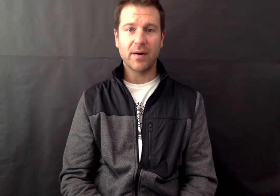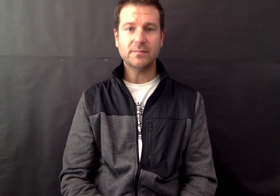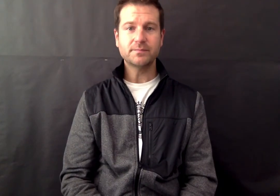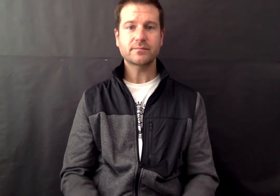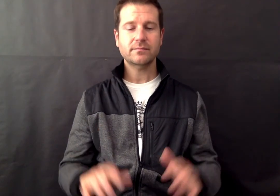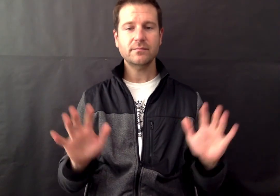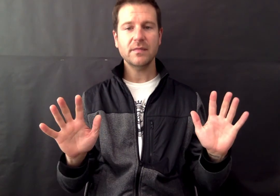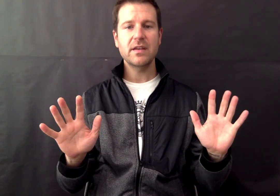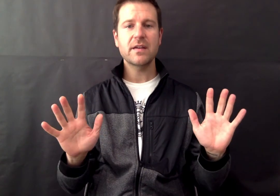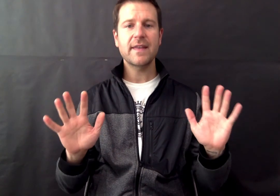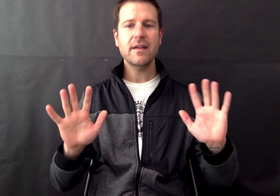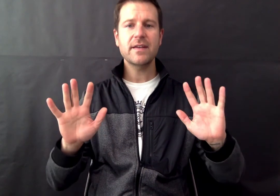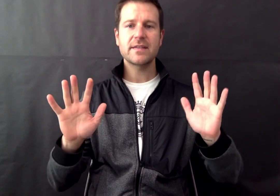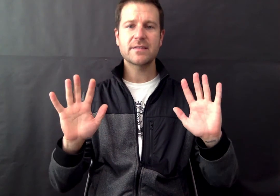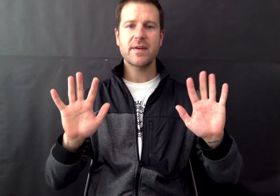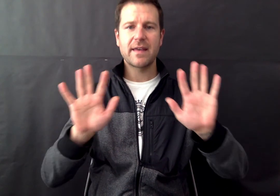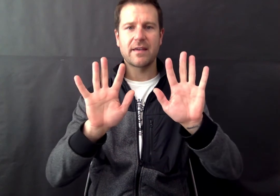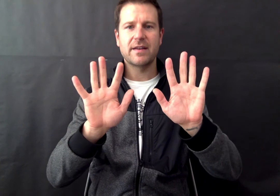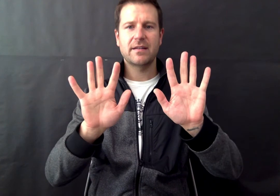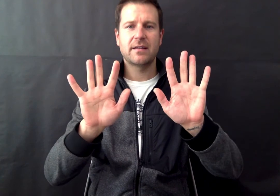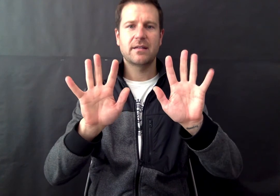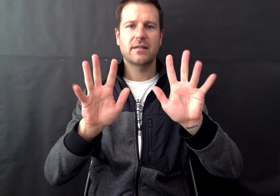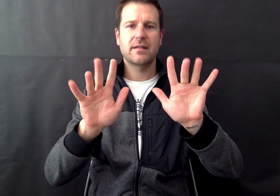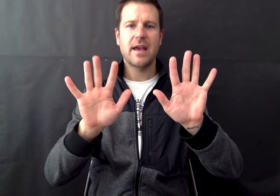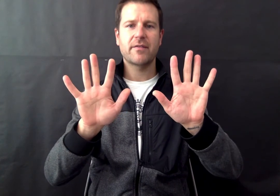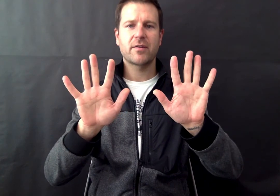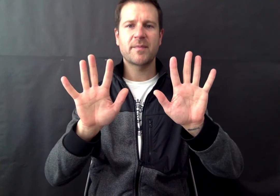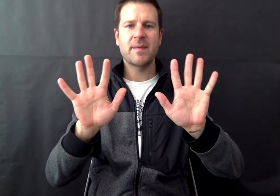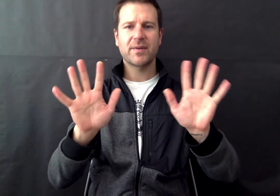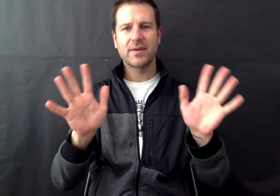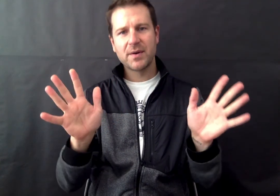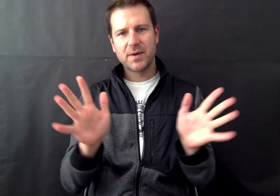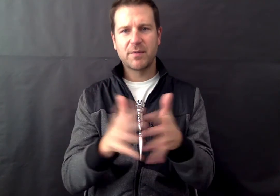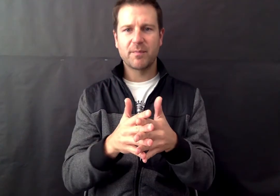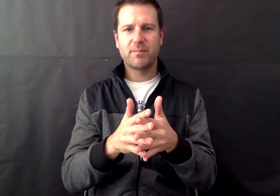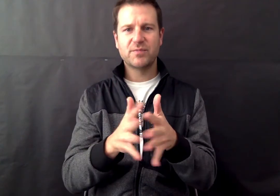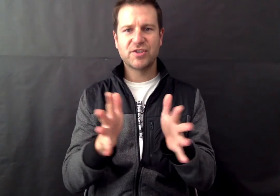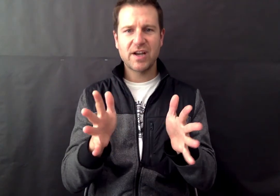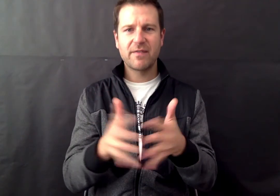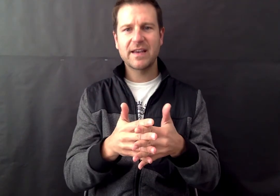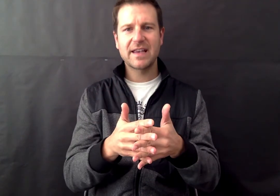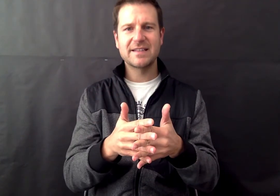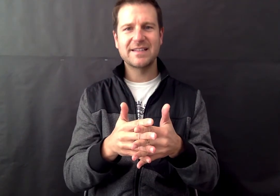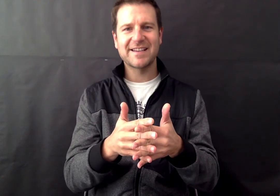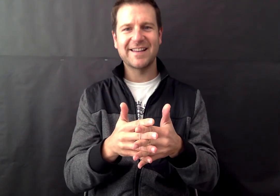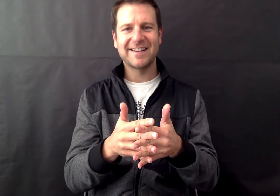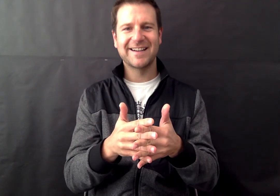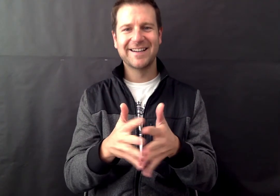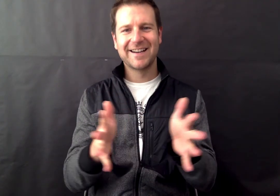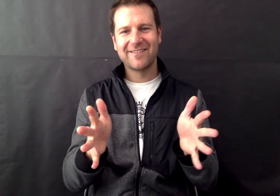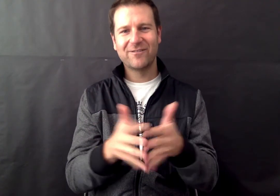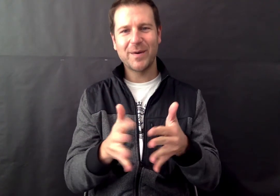Football, you can think of it, this is the way I think of it. You have a group of people who are shoving against each other.